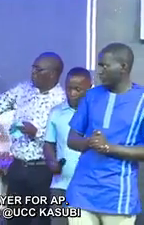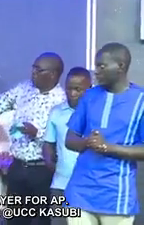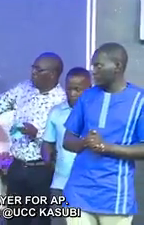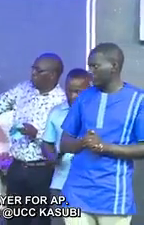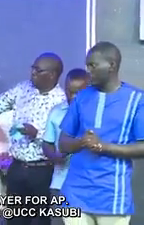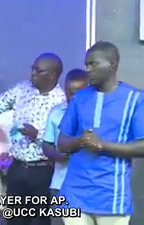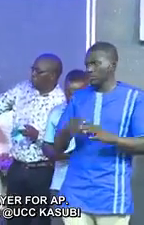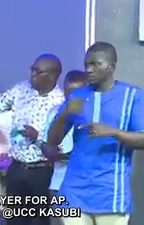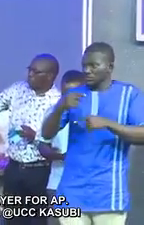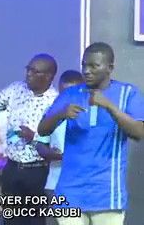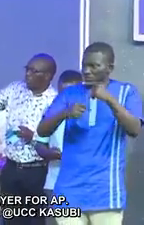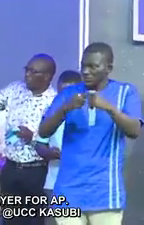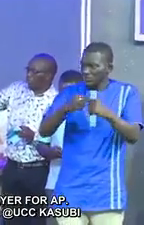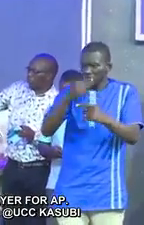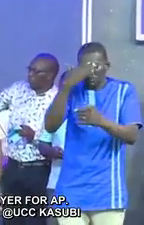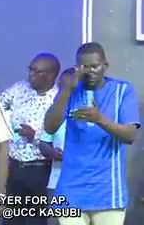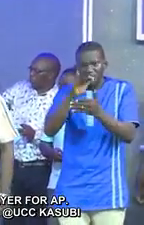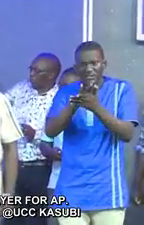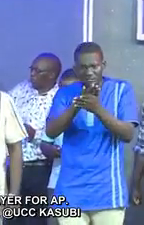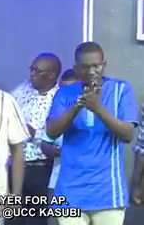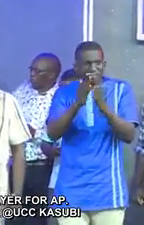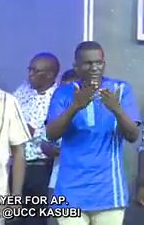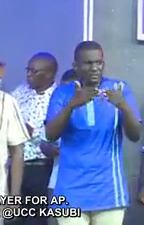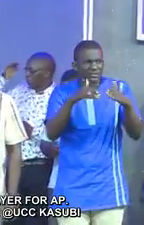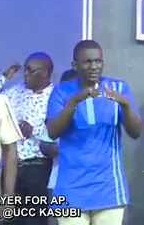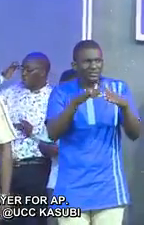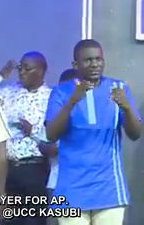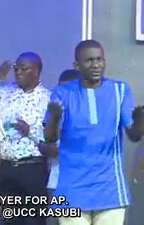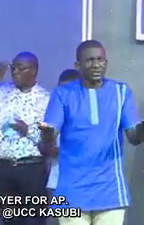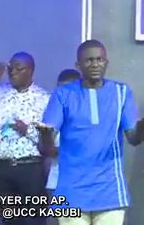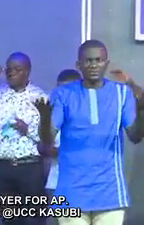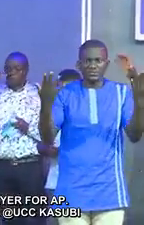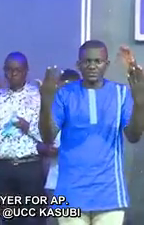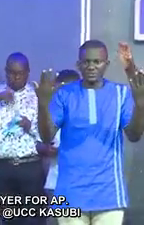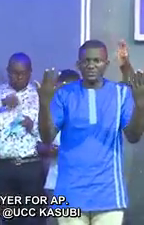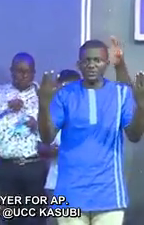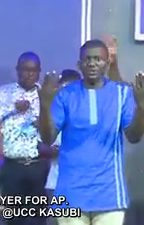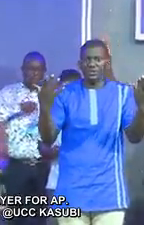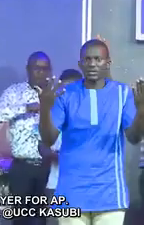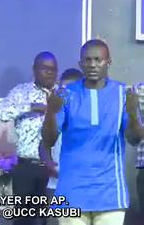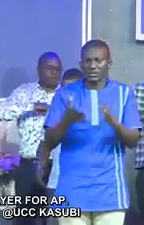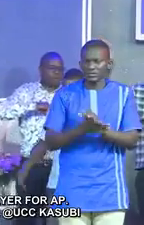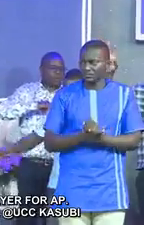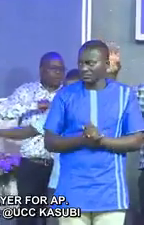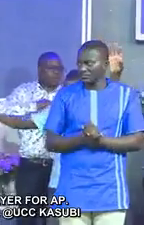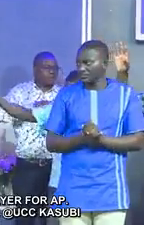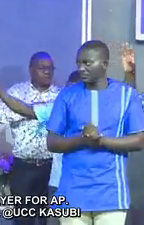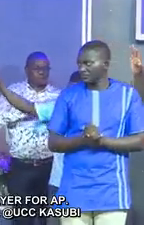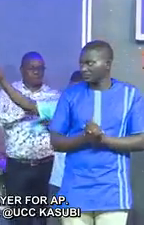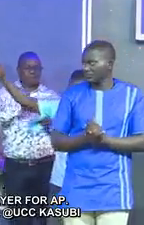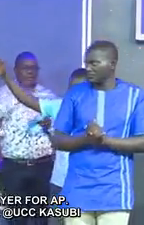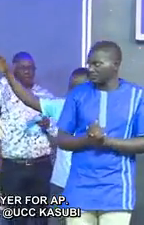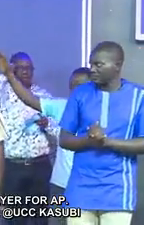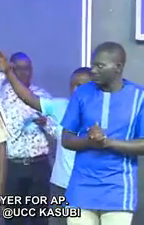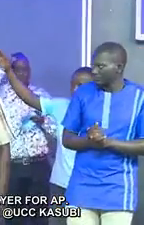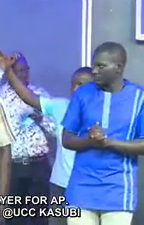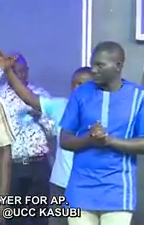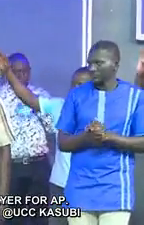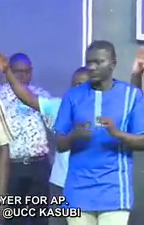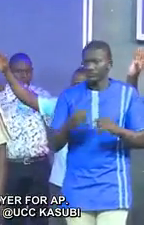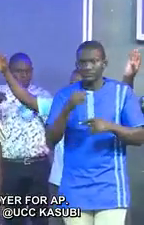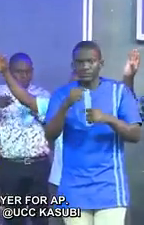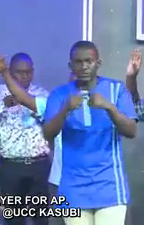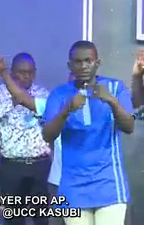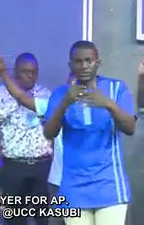Katugende maaso tukkirize wamu osobola okwanika oba okugolola emikono gyeno maaso. Tugende maaso